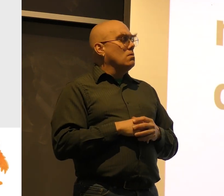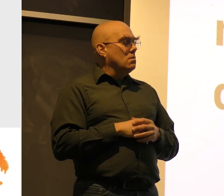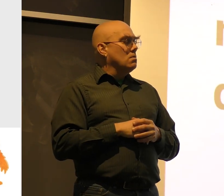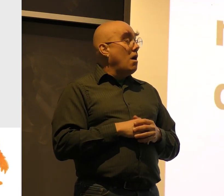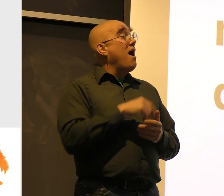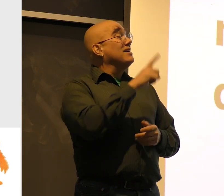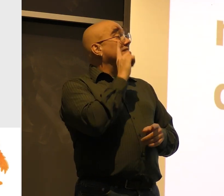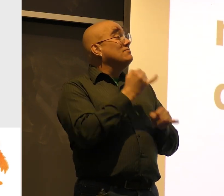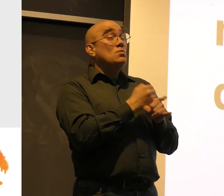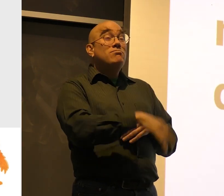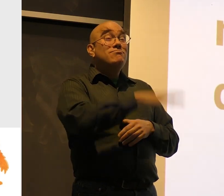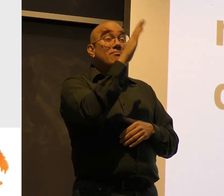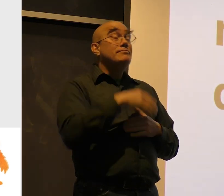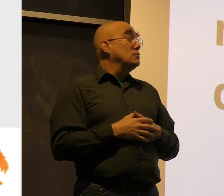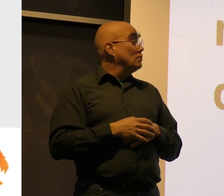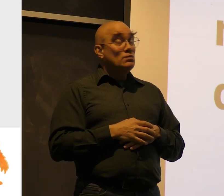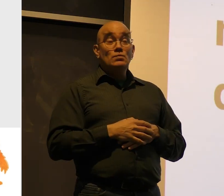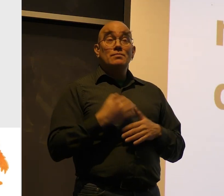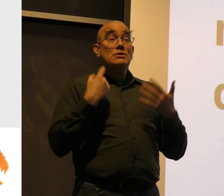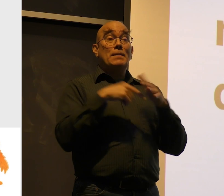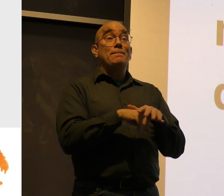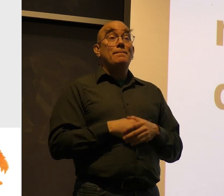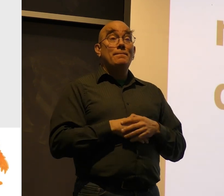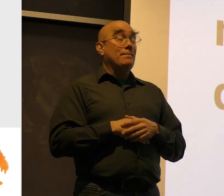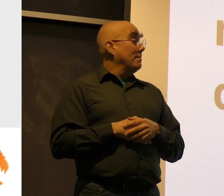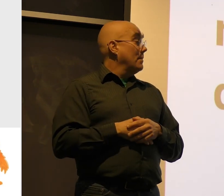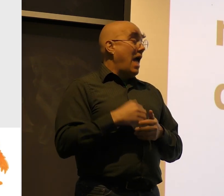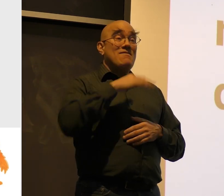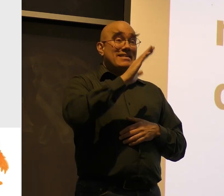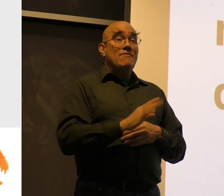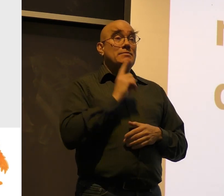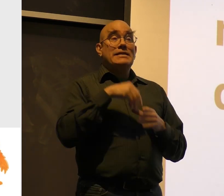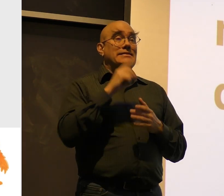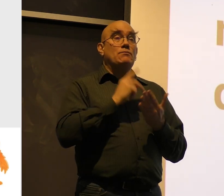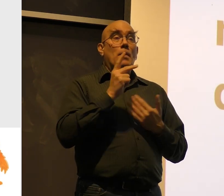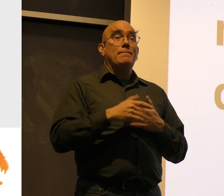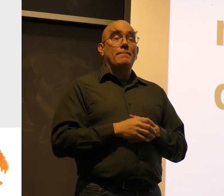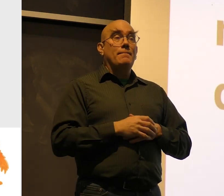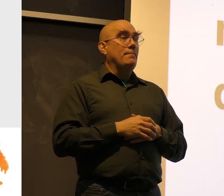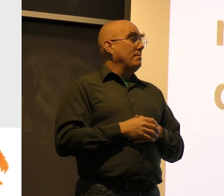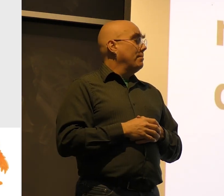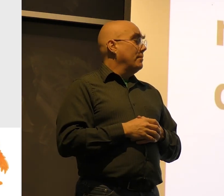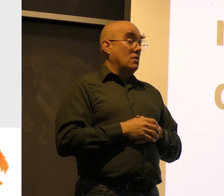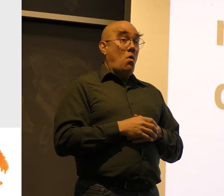Oh, okay. So you must have gone to a deaf school. No, I was mainstreamed. I have never been in a deaf program in my